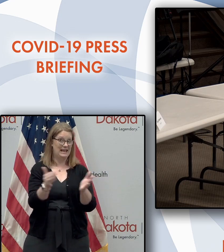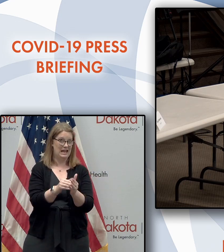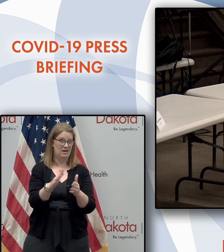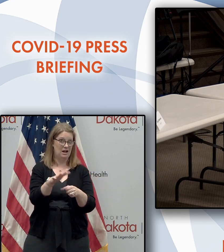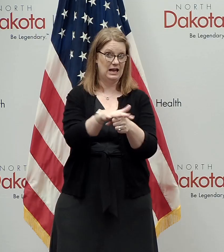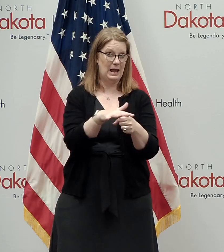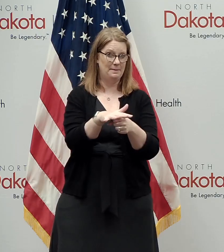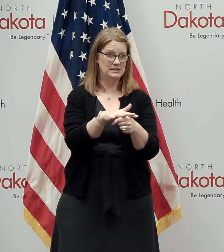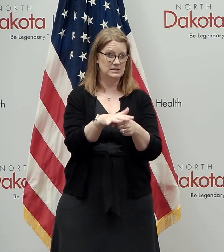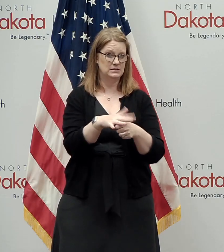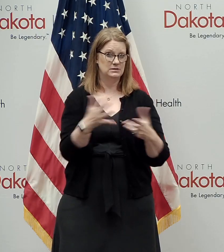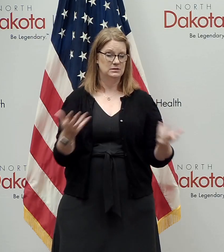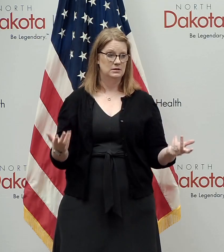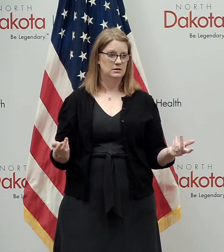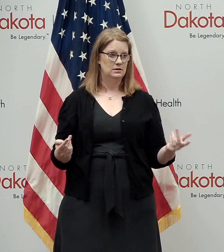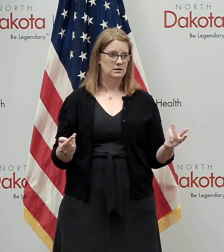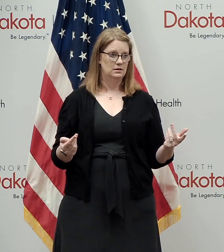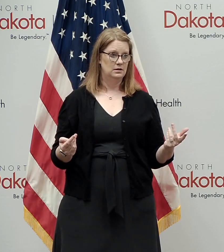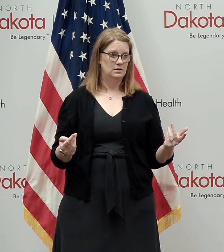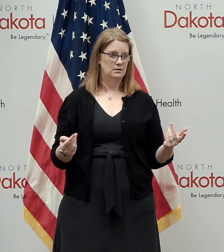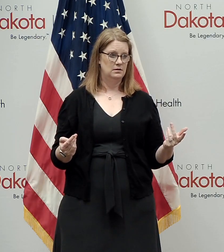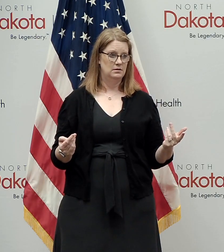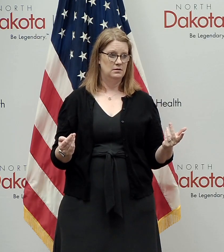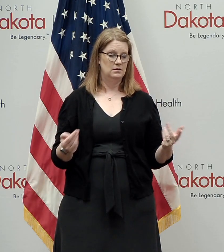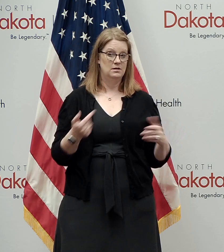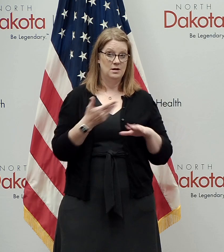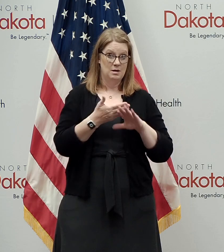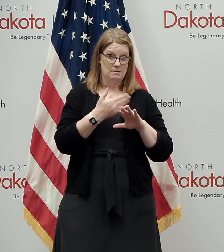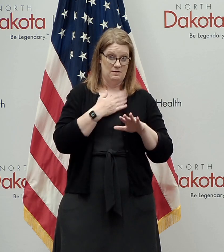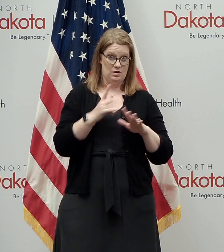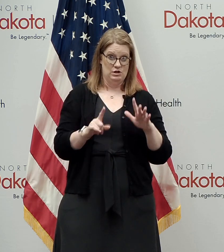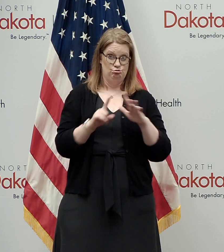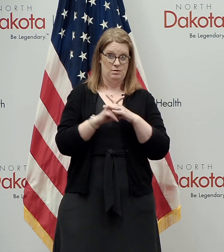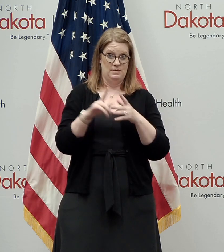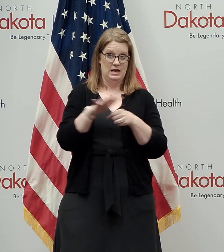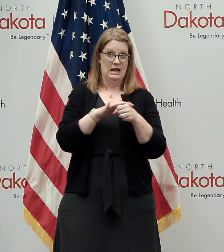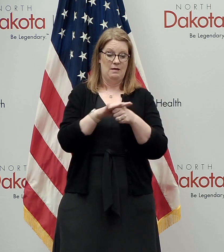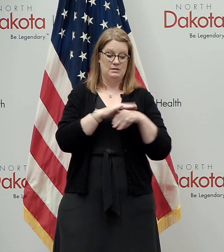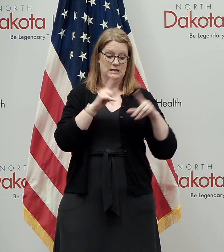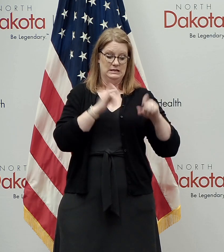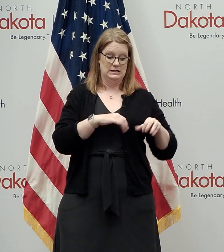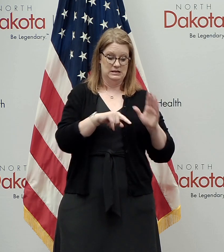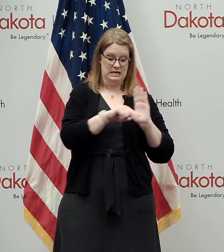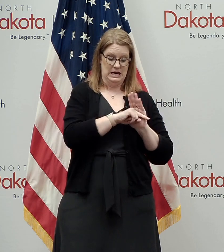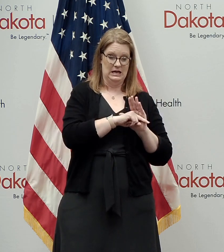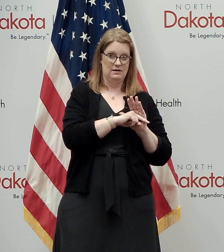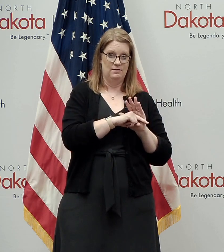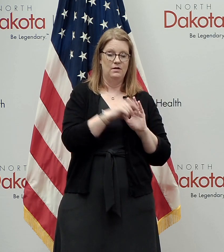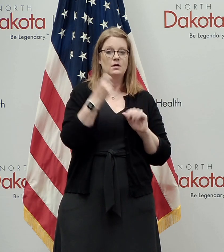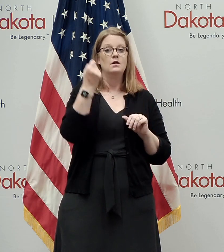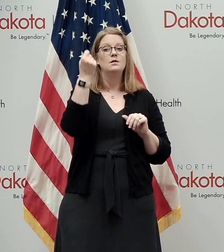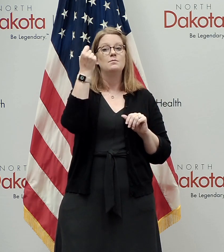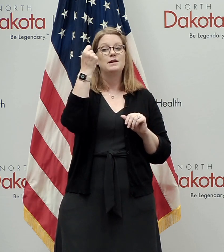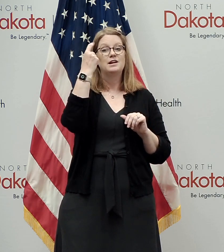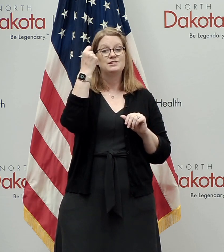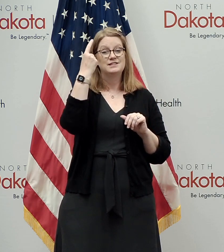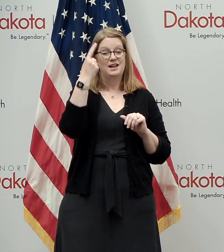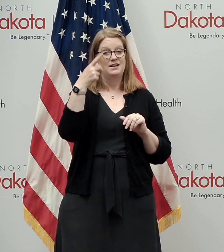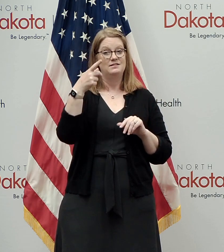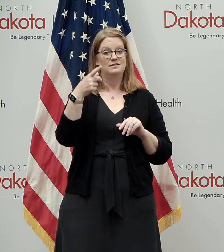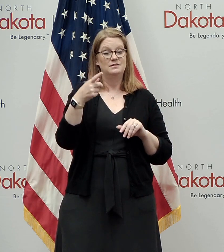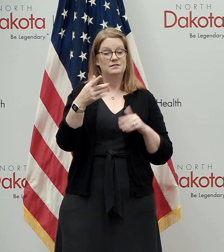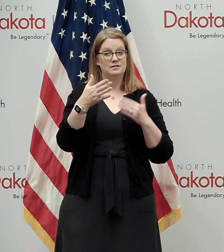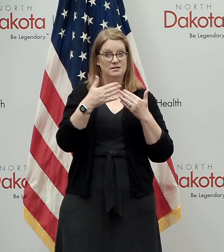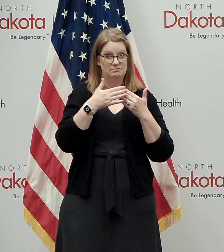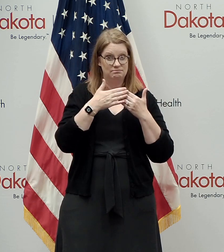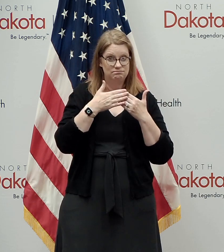campus? If they just got tested, you know, before they came and they're good, then that's fine. But there will be testing. Again, these events go